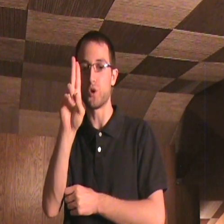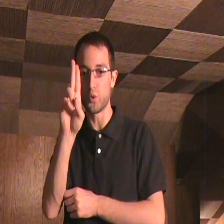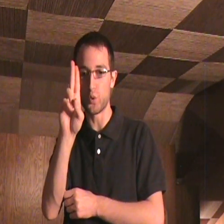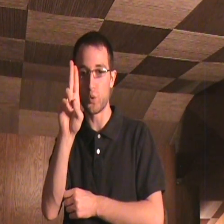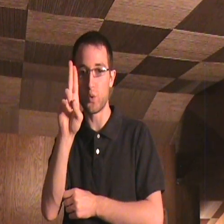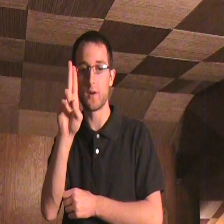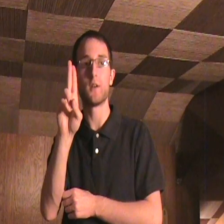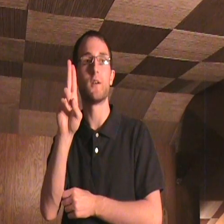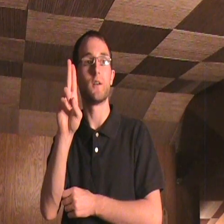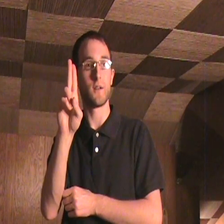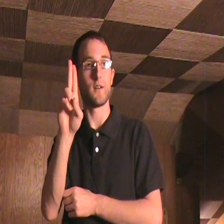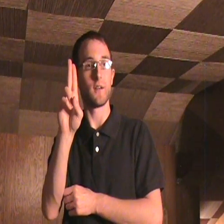O-U. How do we spell the?